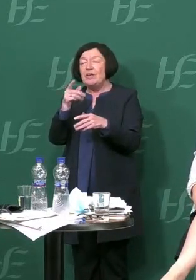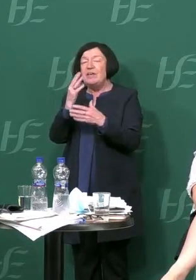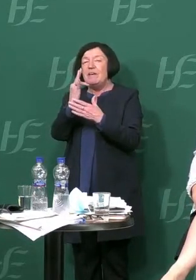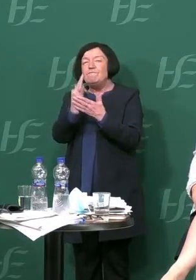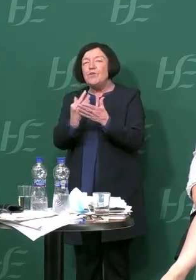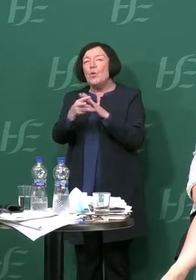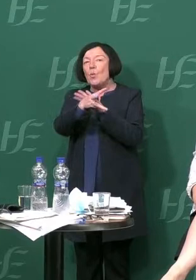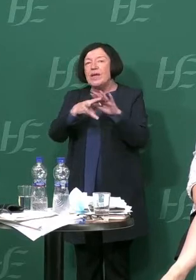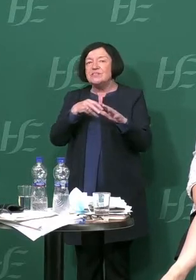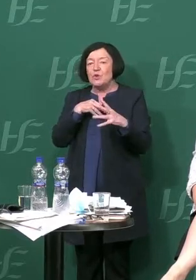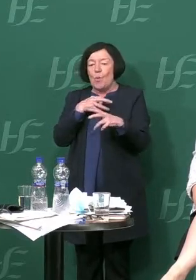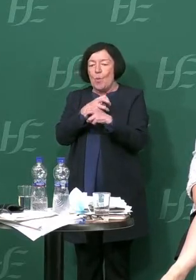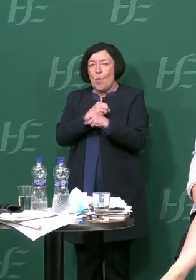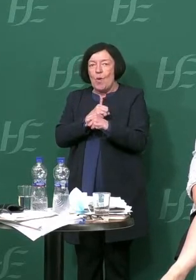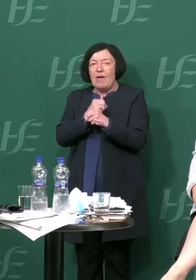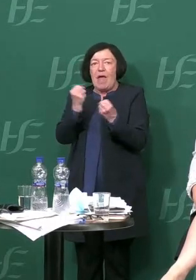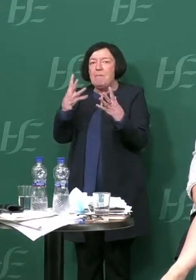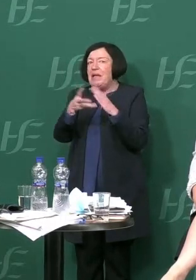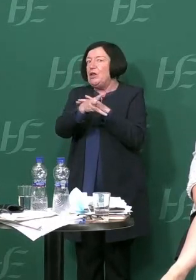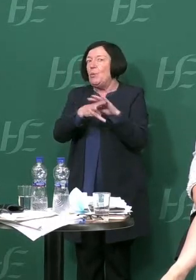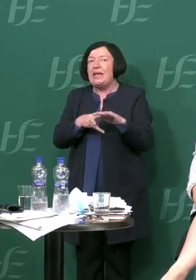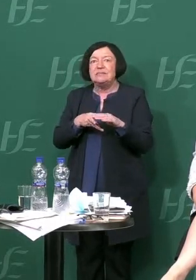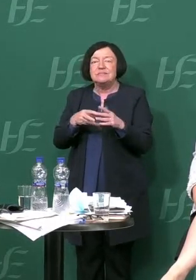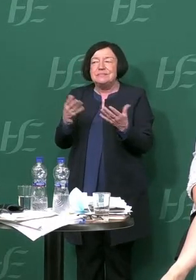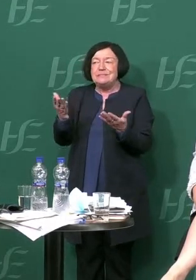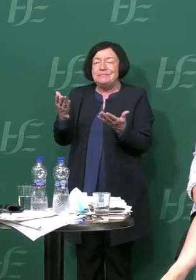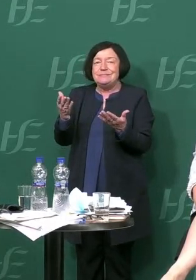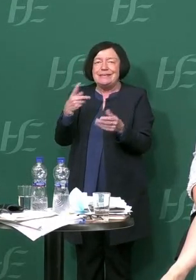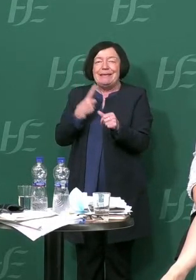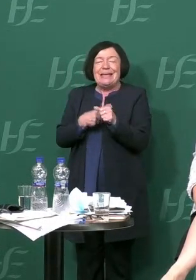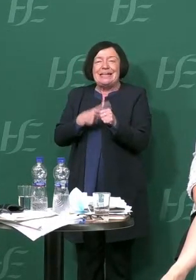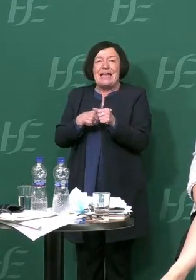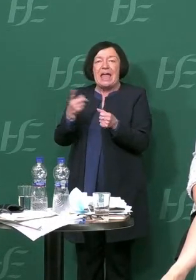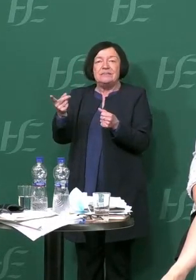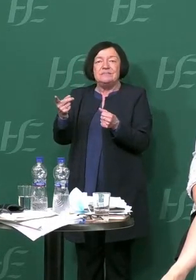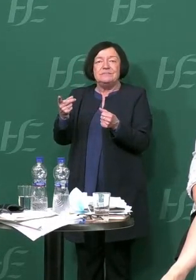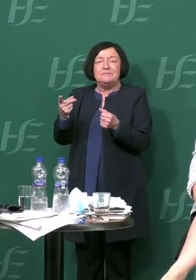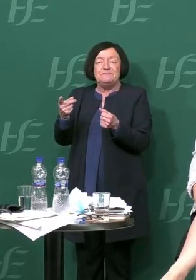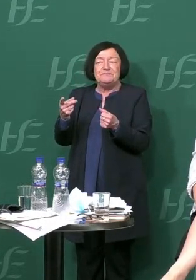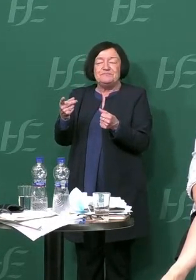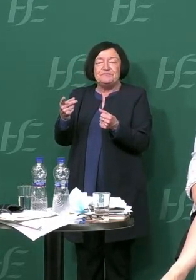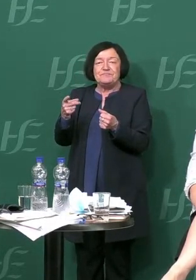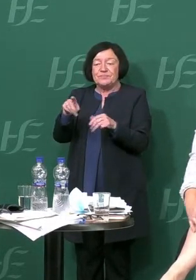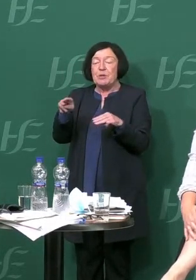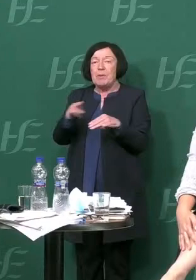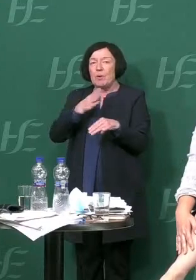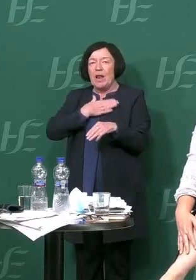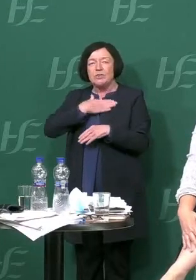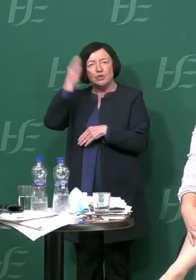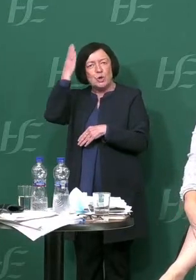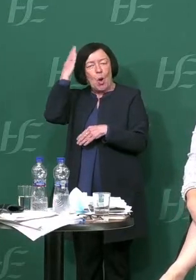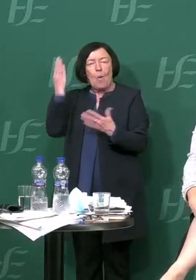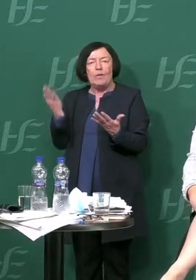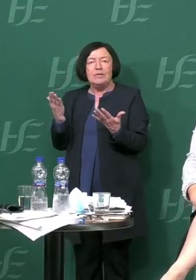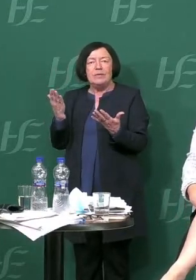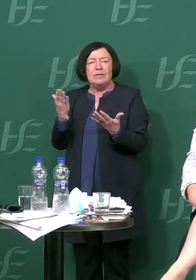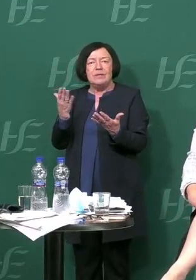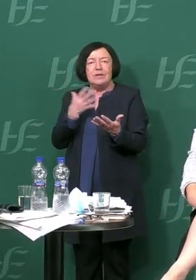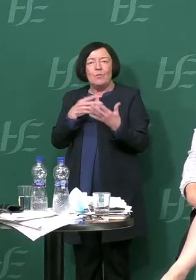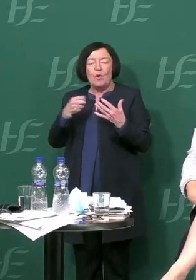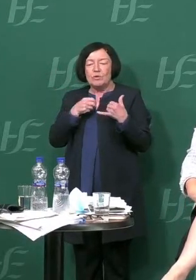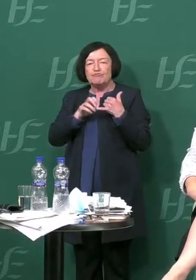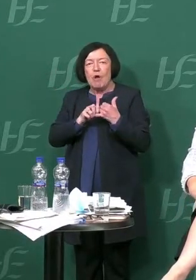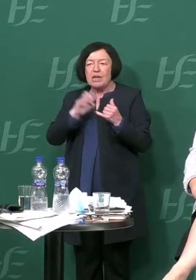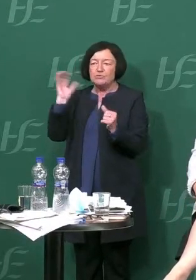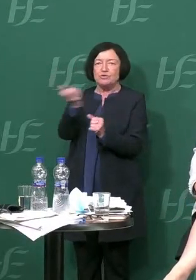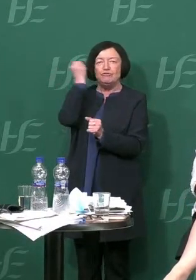few weeks to hold on, like how many weeks? Do you know what I mean? Like, it again, these, like, I think that people would like to know what we're actually trying